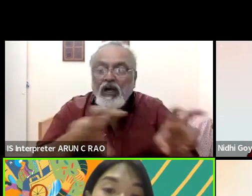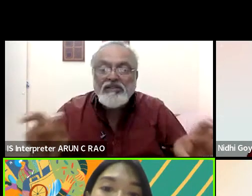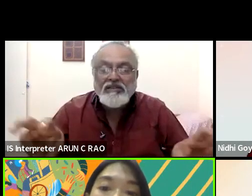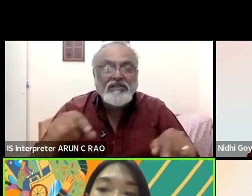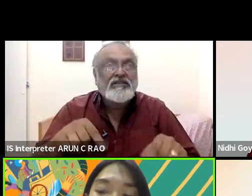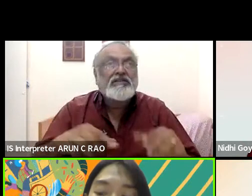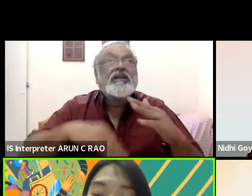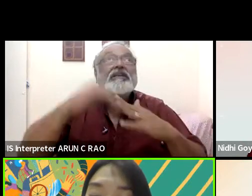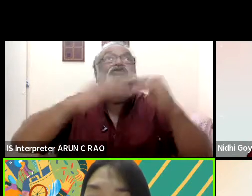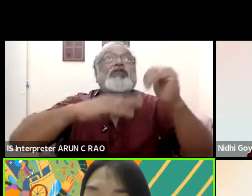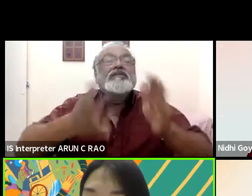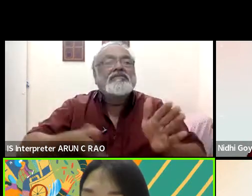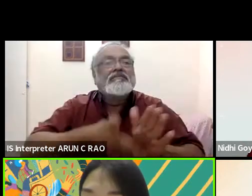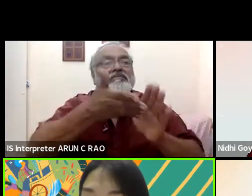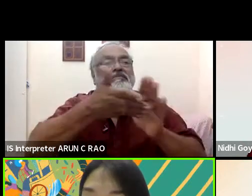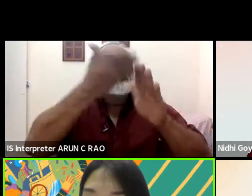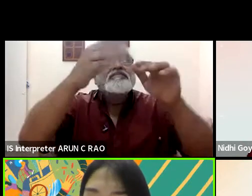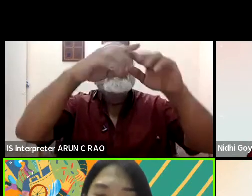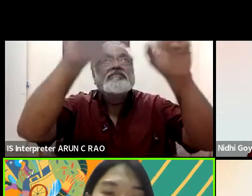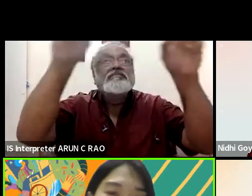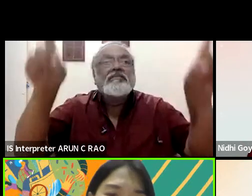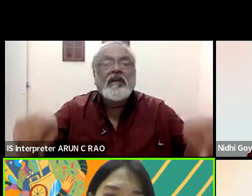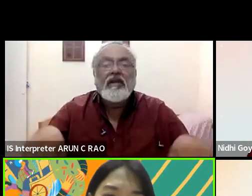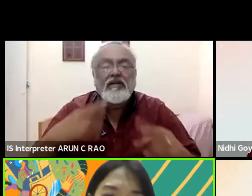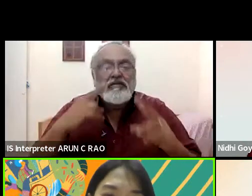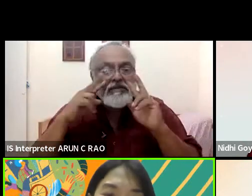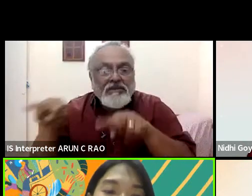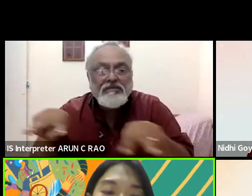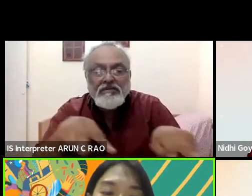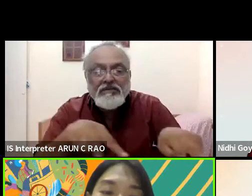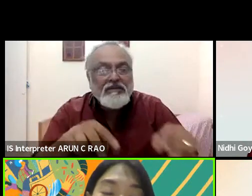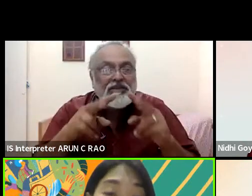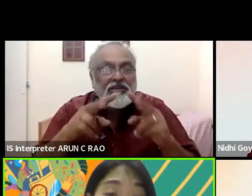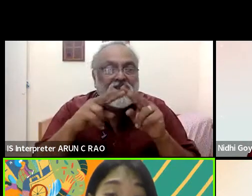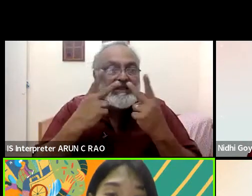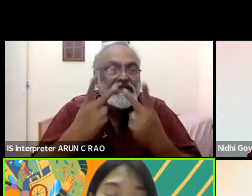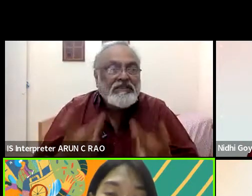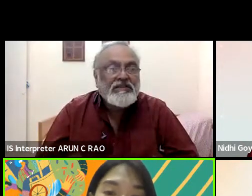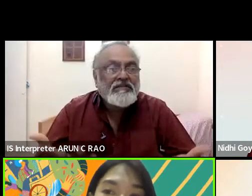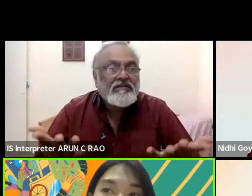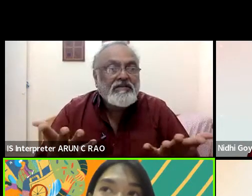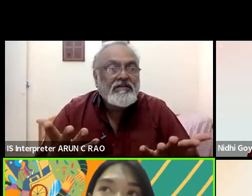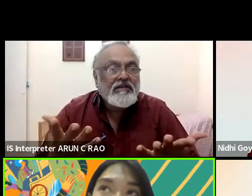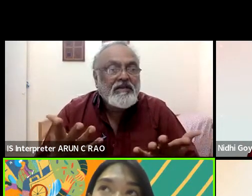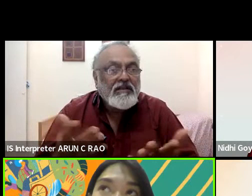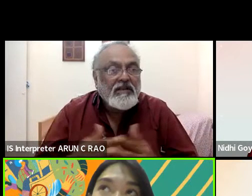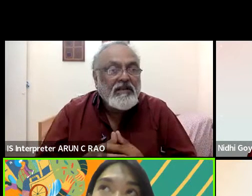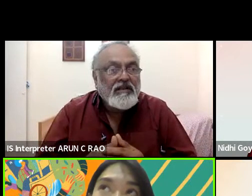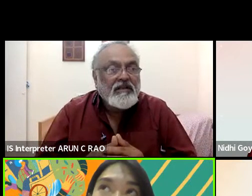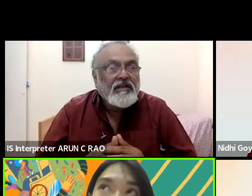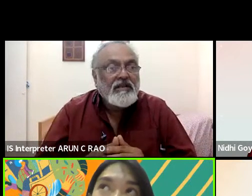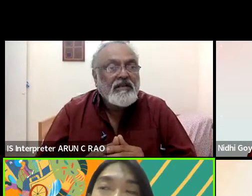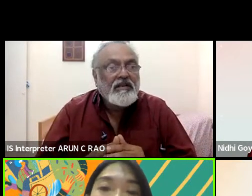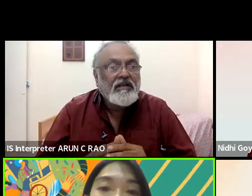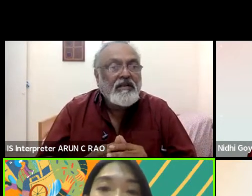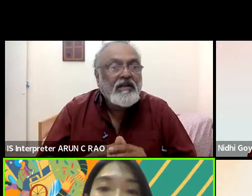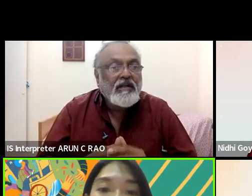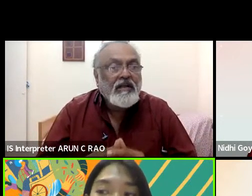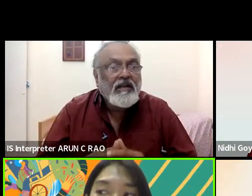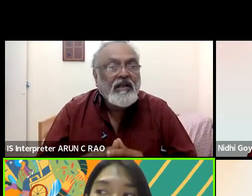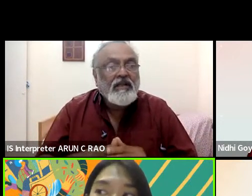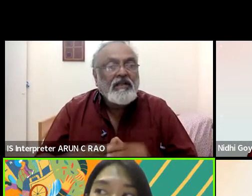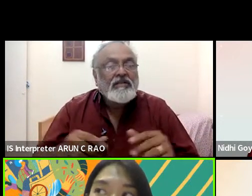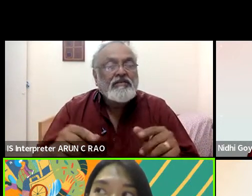the construction process. And the second part is really in ensuring I think it touches upon what Romola said in